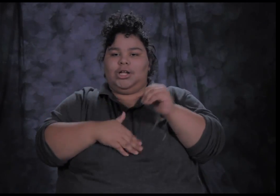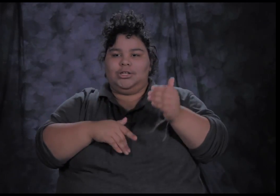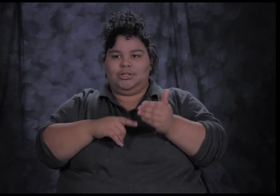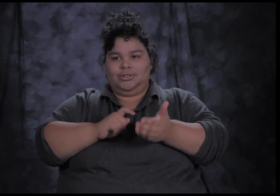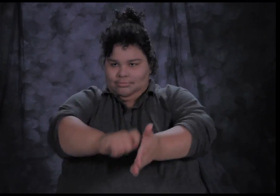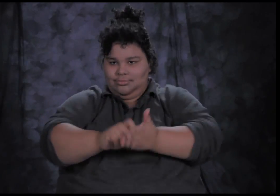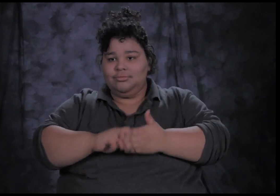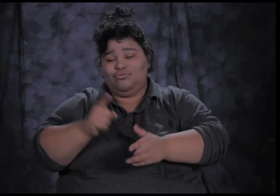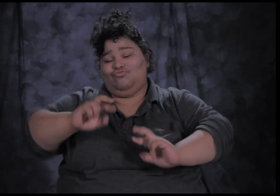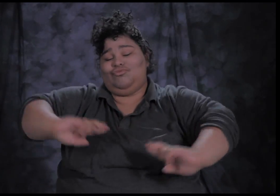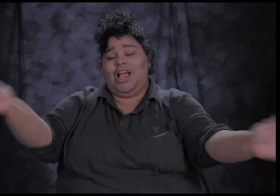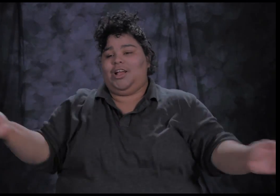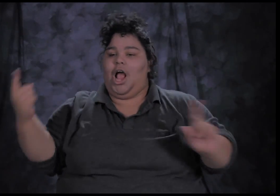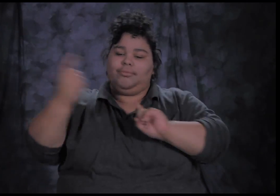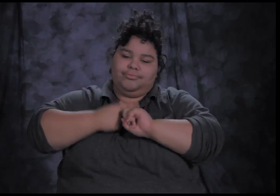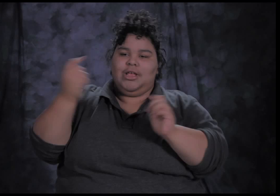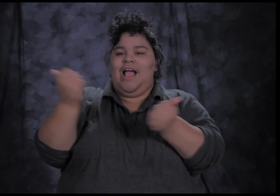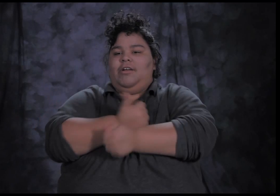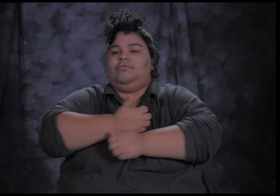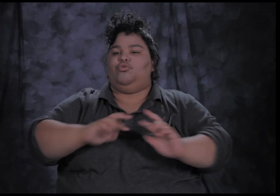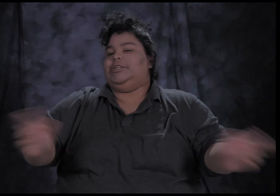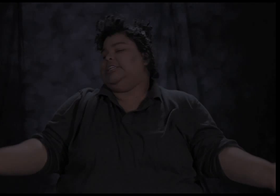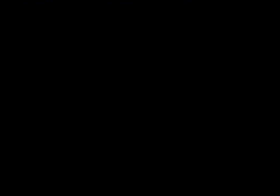They actually know how to communicate with me.